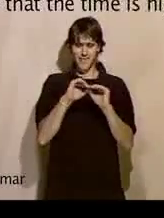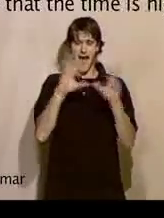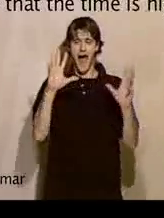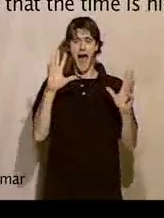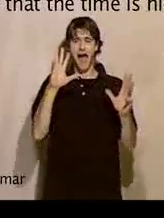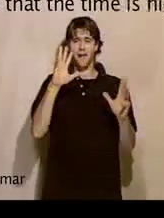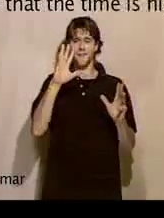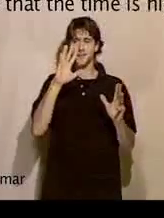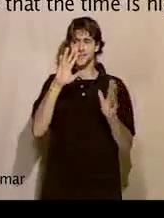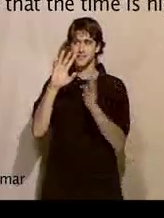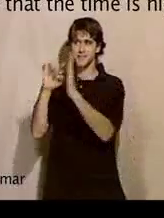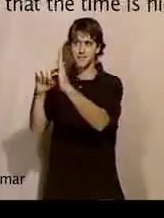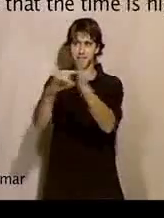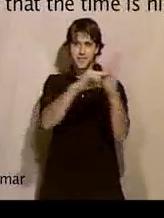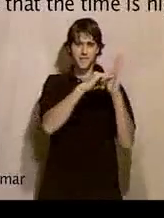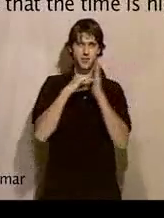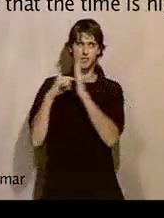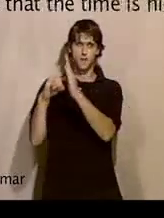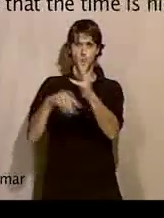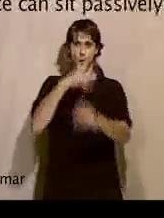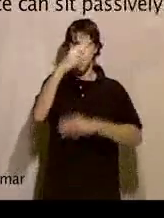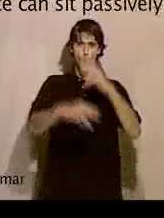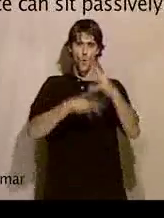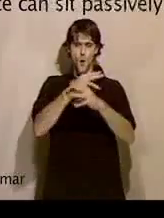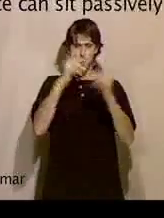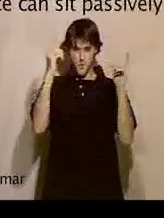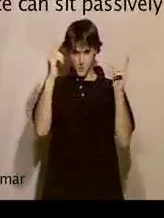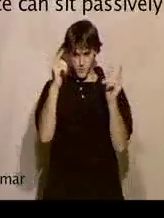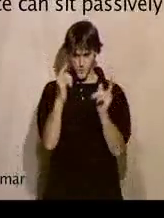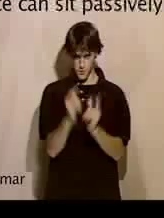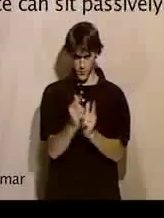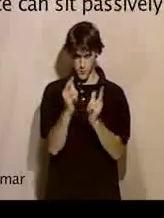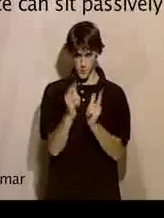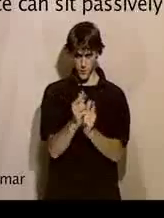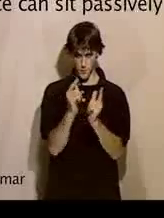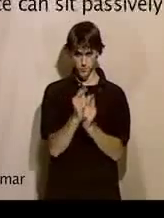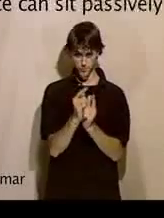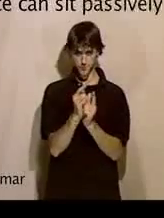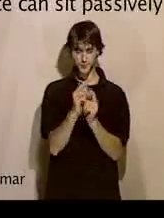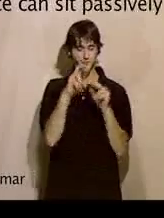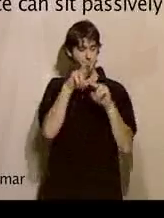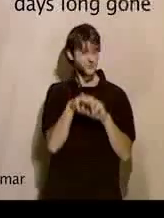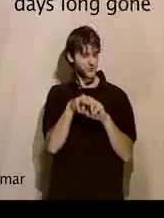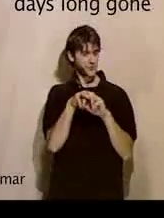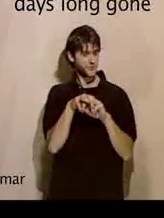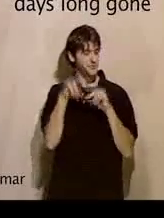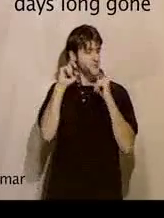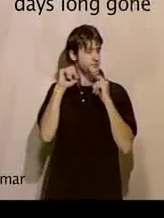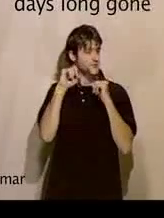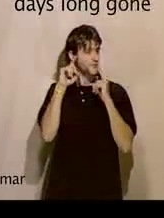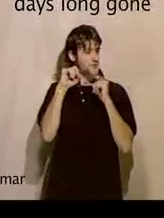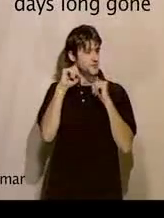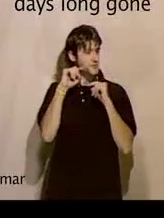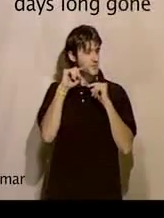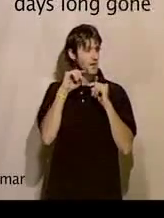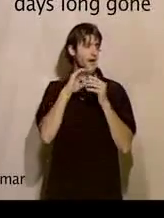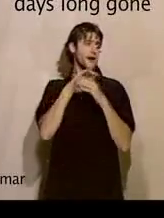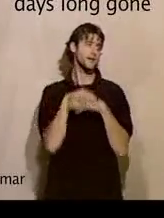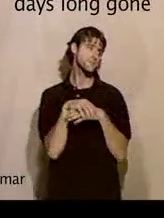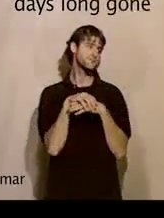all around us if the time is not, when no member of this race can sit passively by any longer, when long for days long gone,